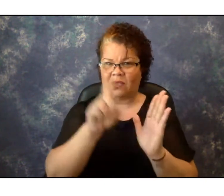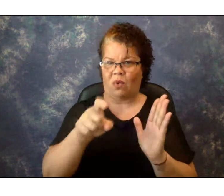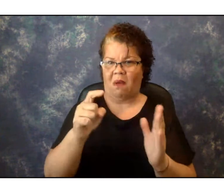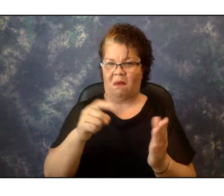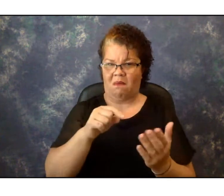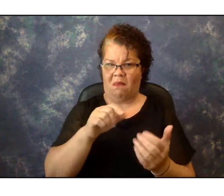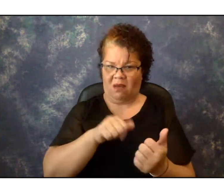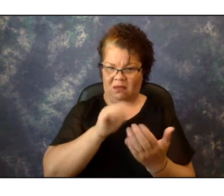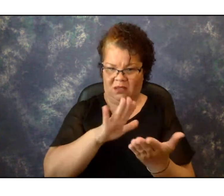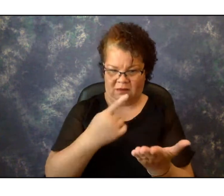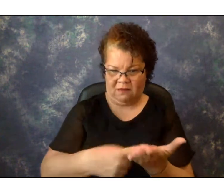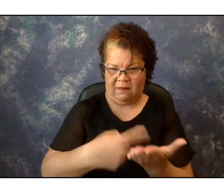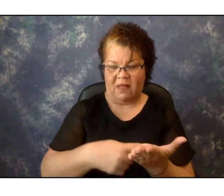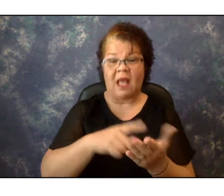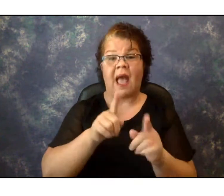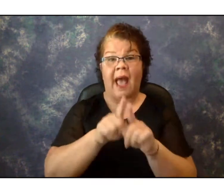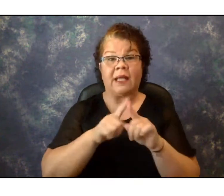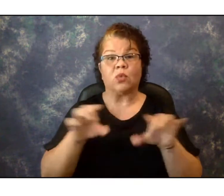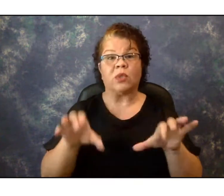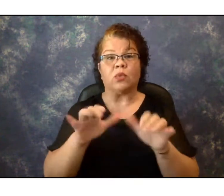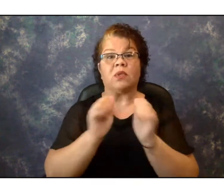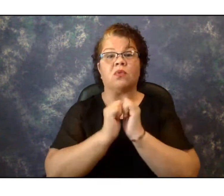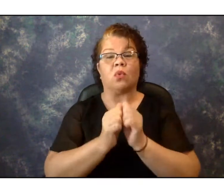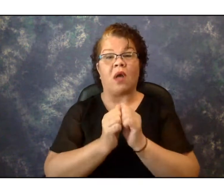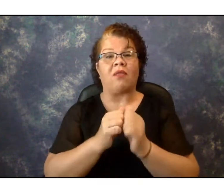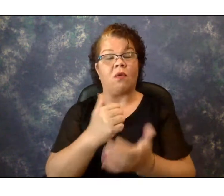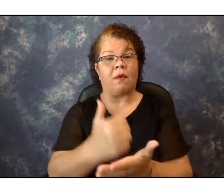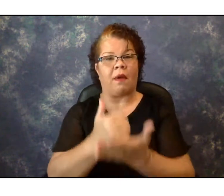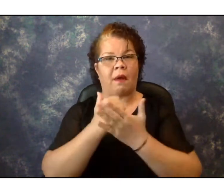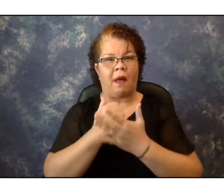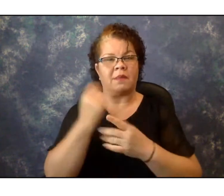this together. I think it helps us think together and heal.